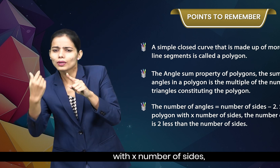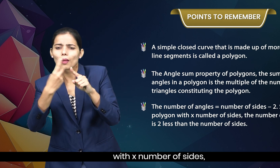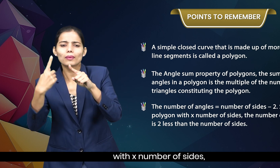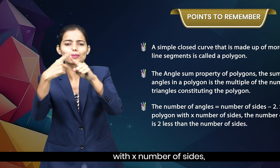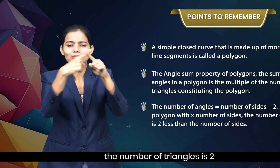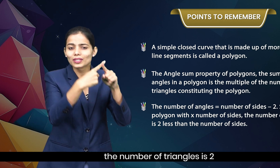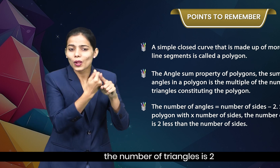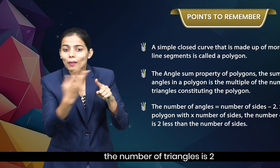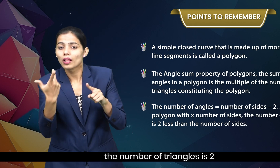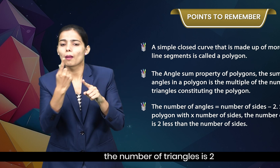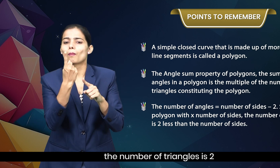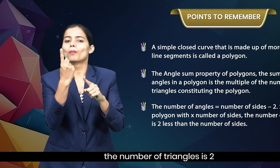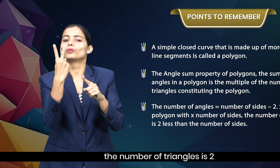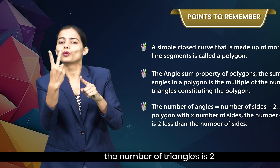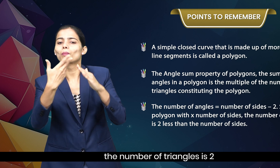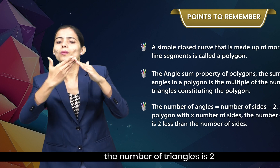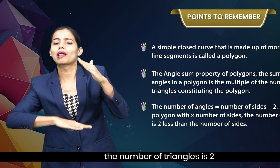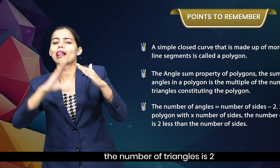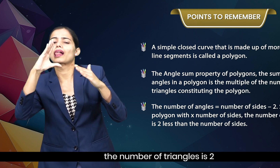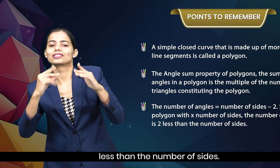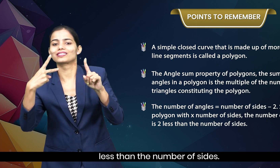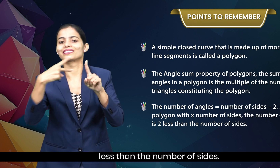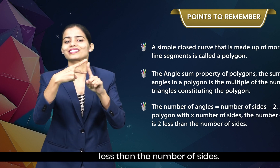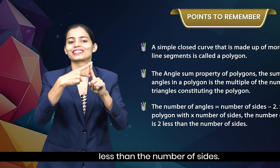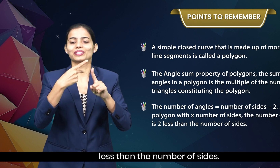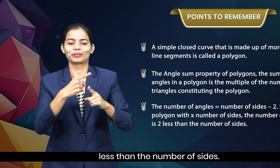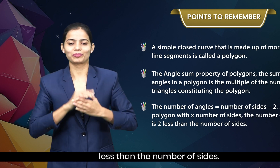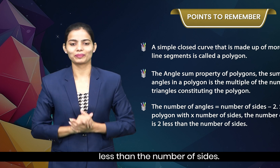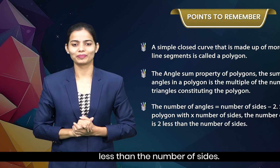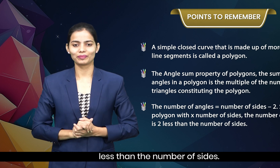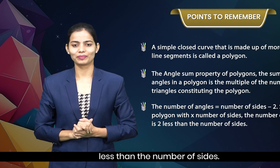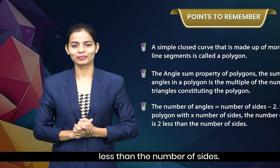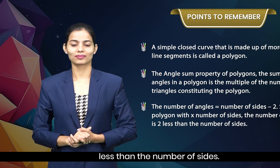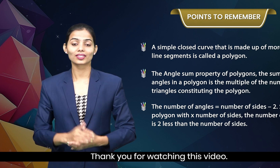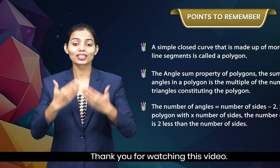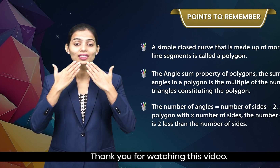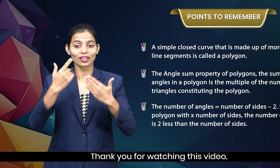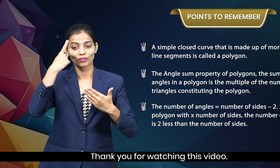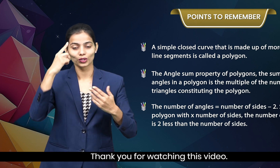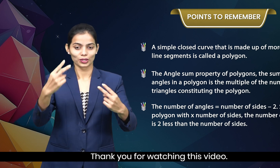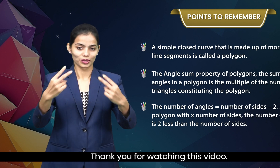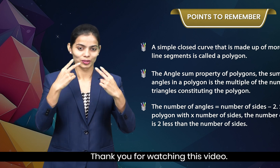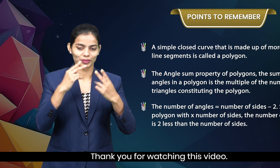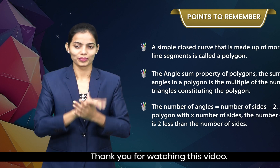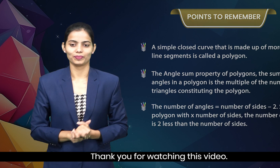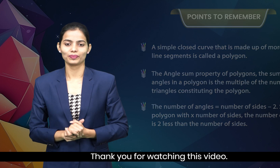sides, the number of triangles is 2 less than the number of sides. Thank you for watching this video.